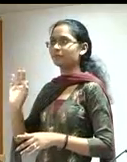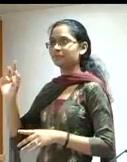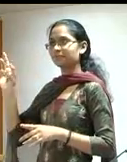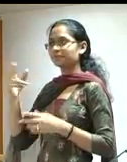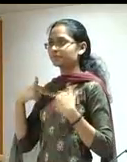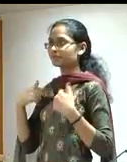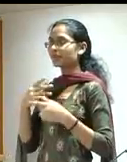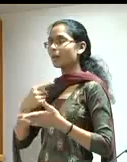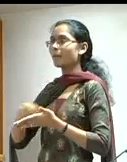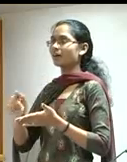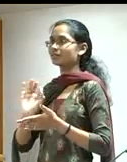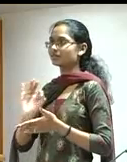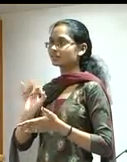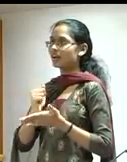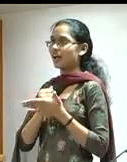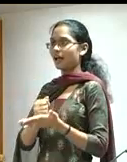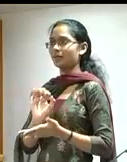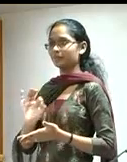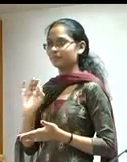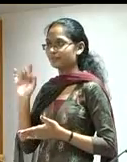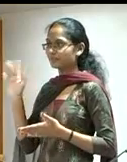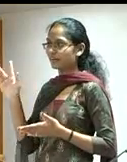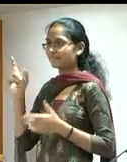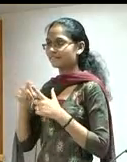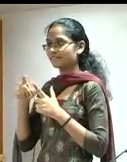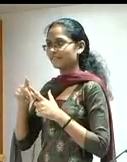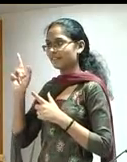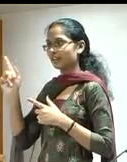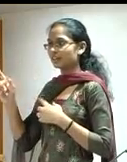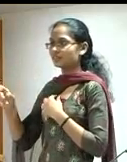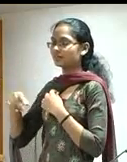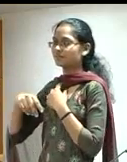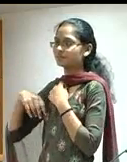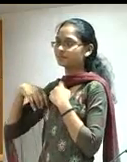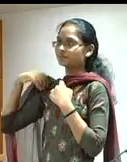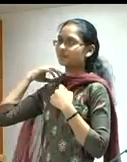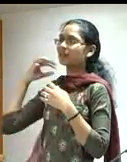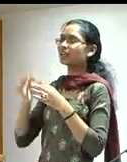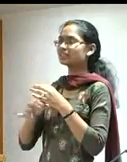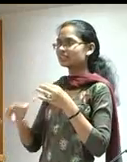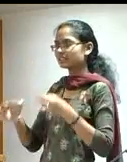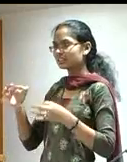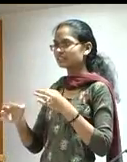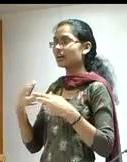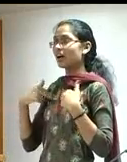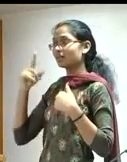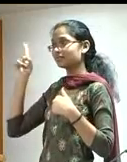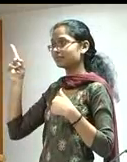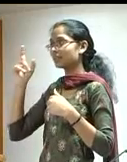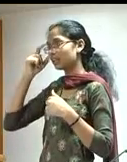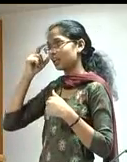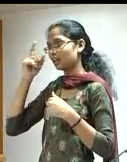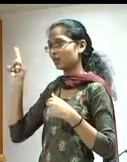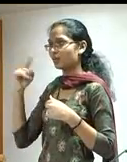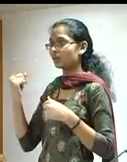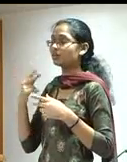enabling judgments. Justice A.K. Sikri is currently the acting Chief Justice of the Delhi High Court. And if you read